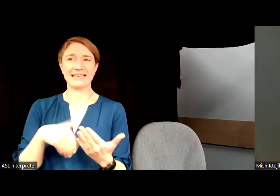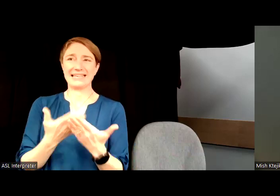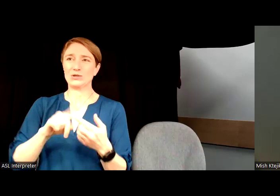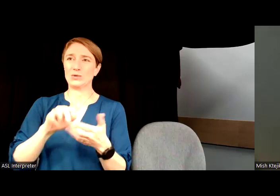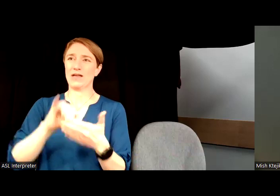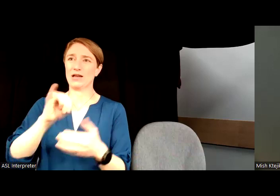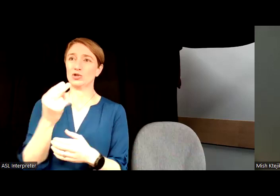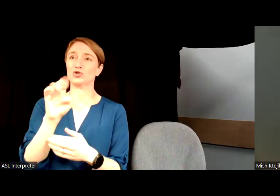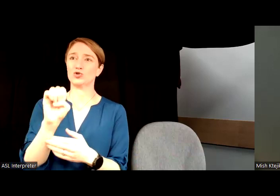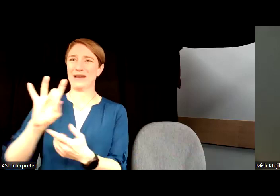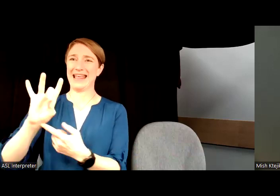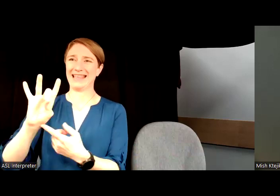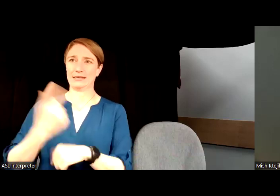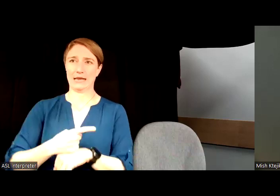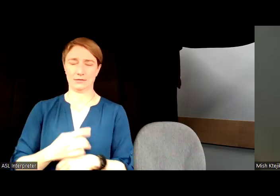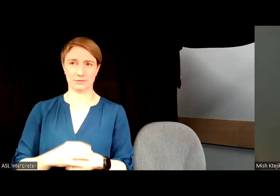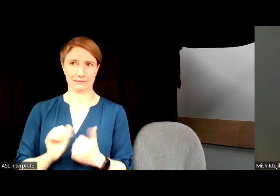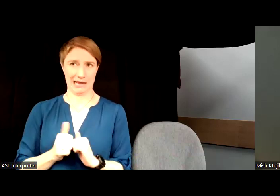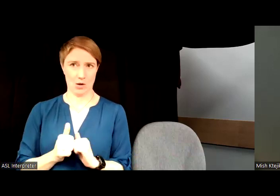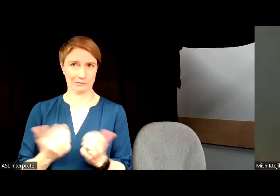date. Correct.